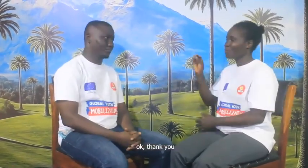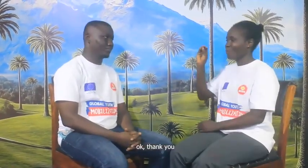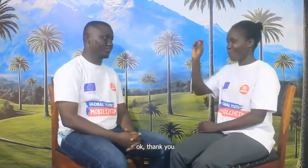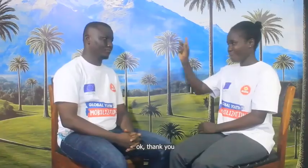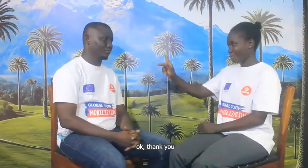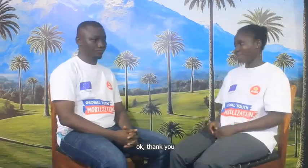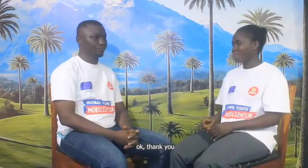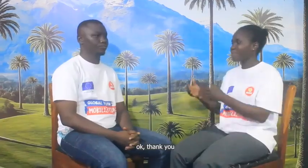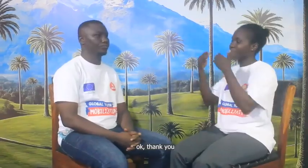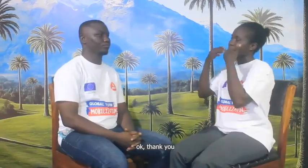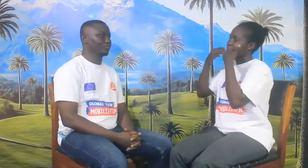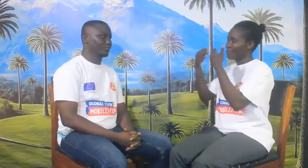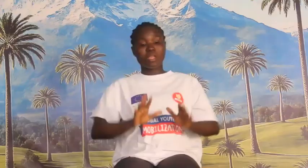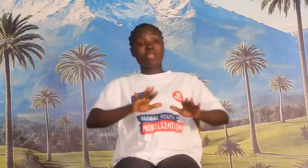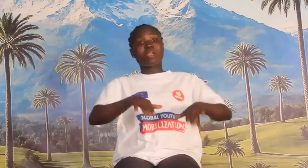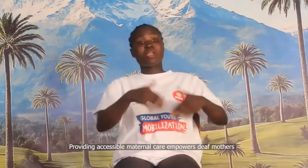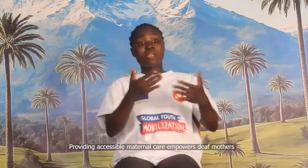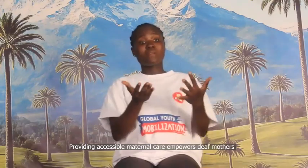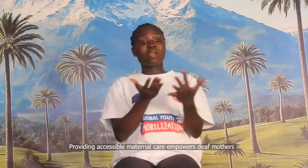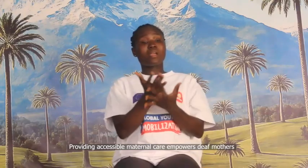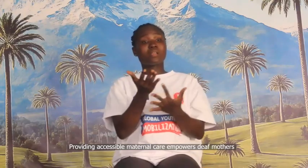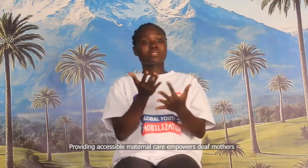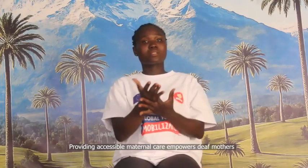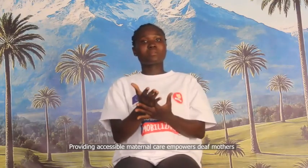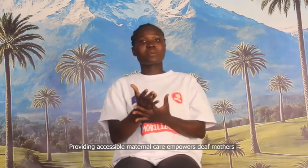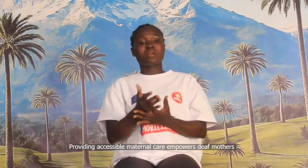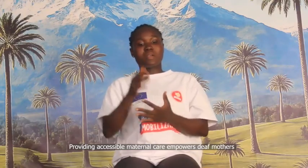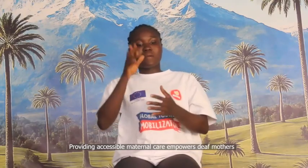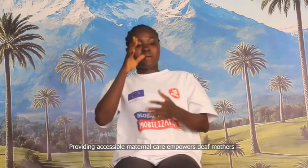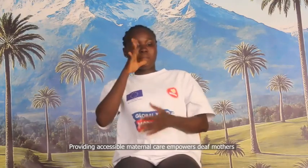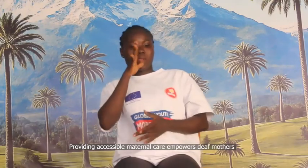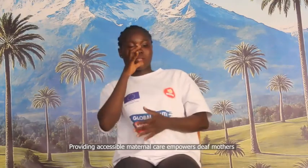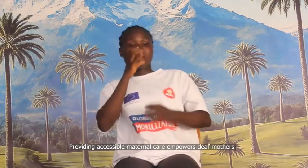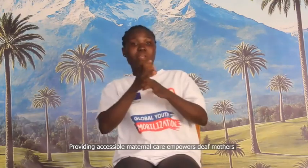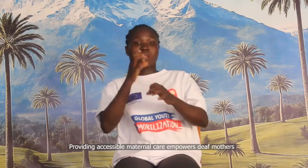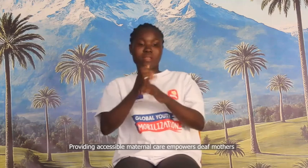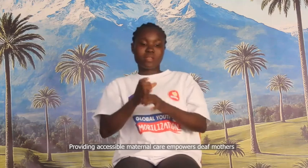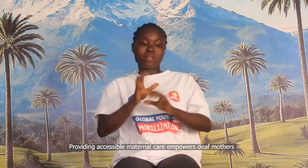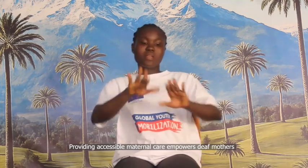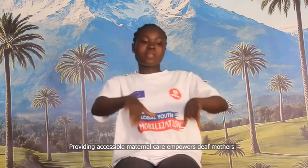Okay, thank you. Providing accessible maternal care empowers deaf mothers